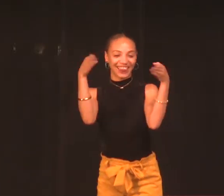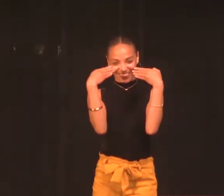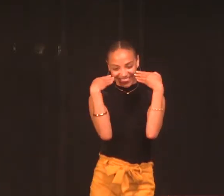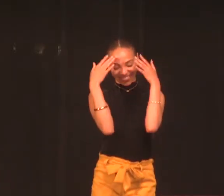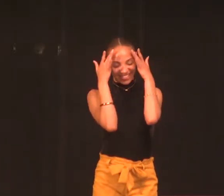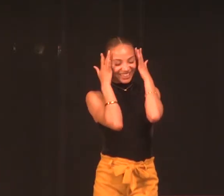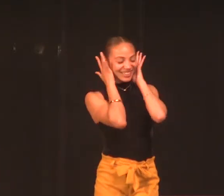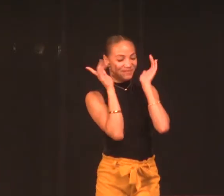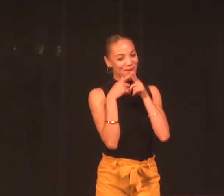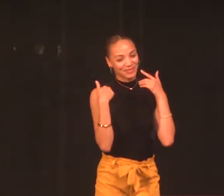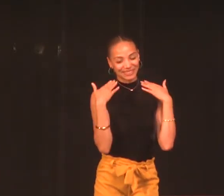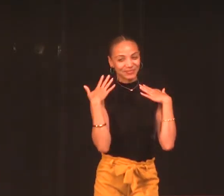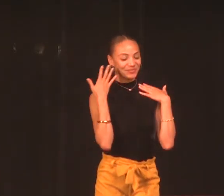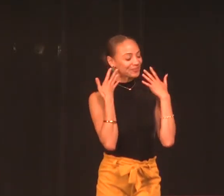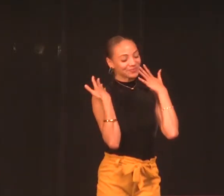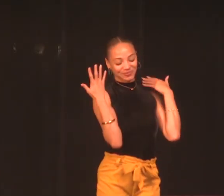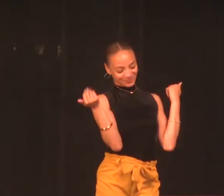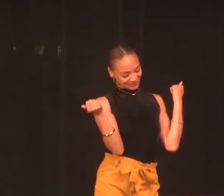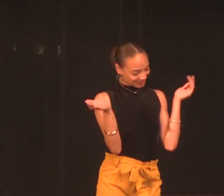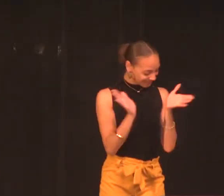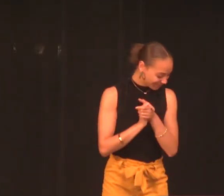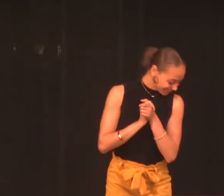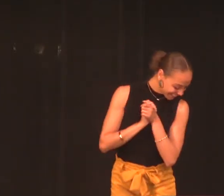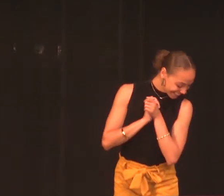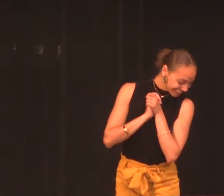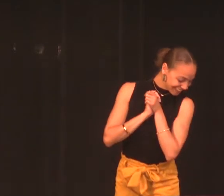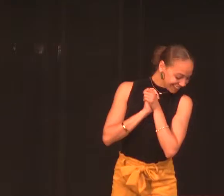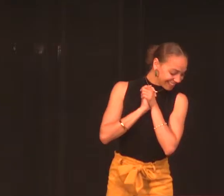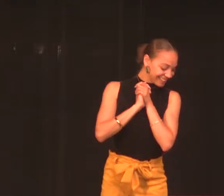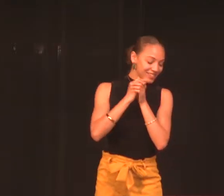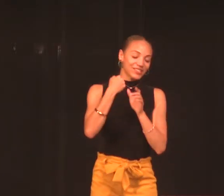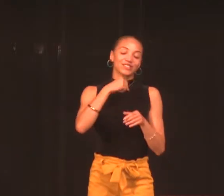If you don't mind, I'm going to turn the attention to myself just for a minute.